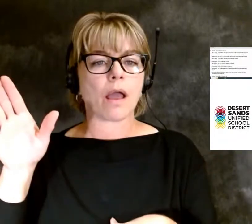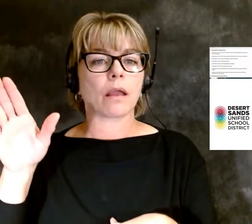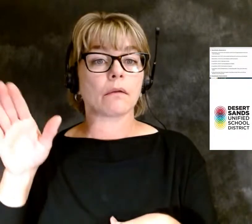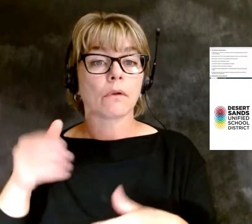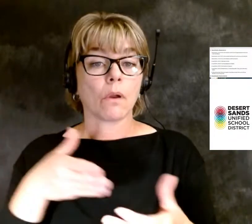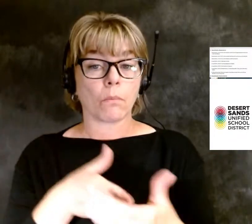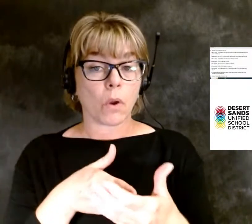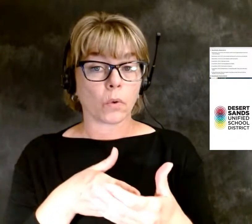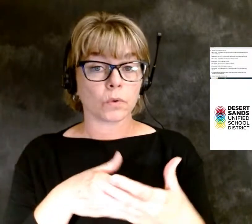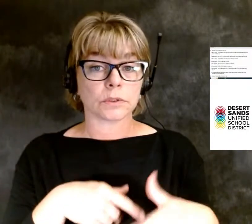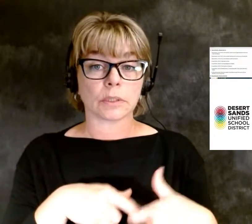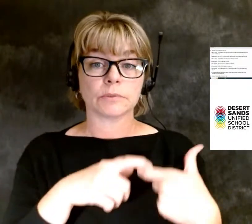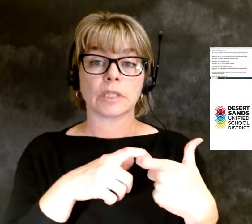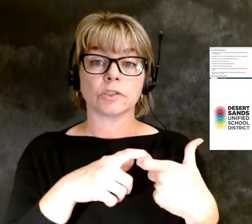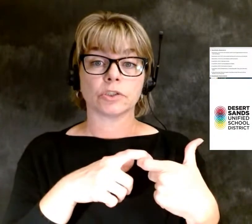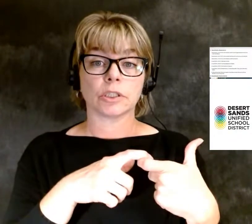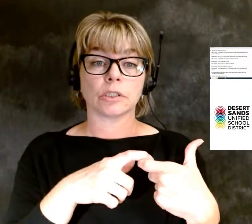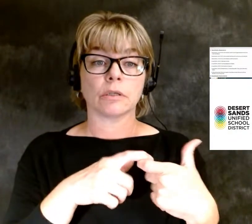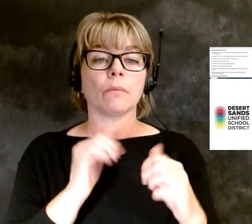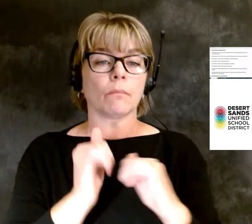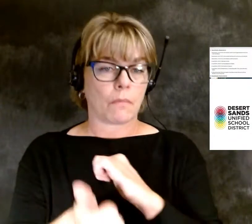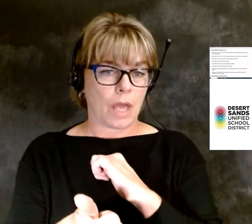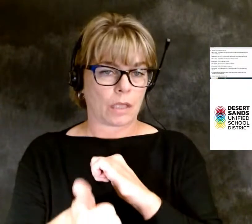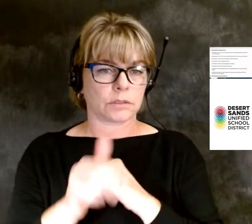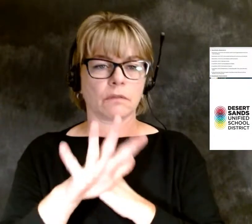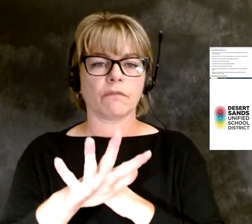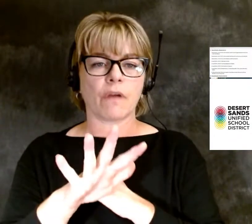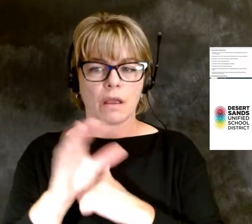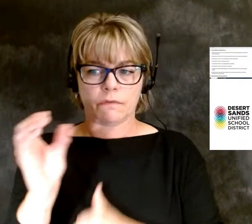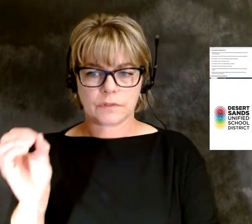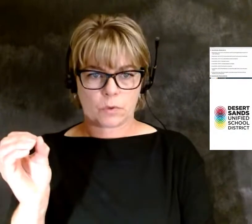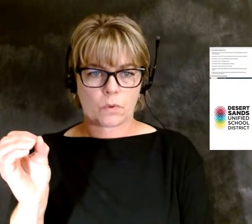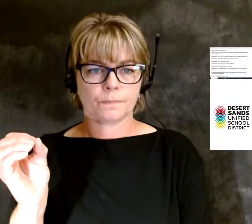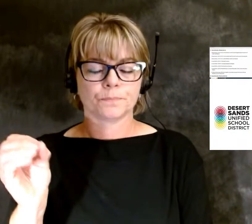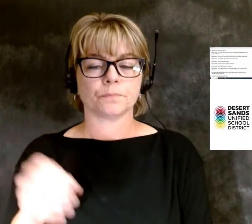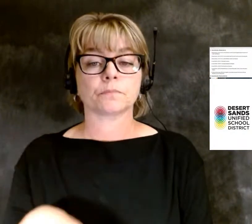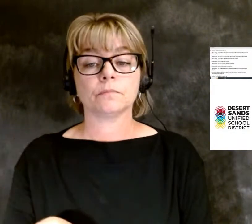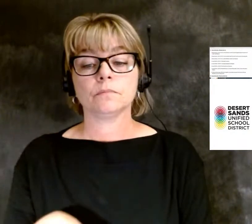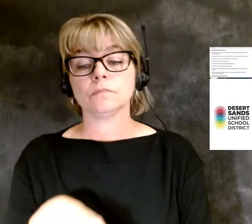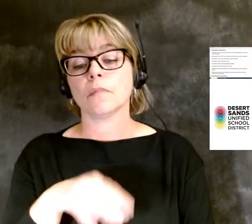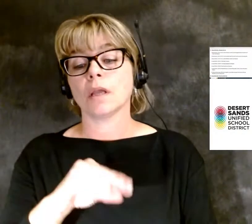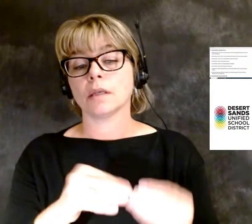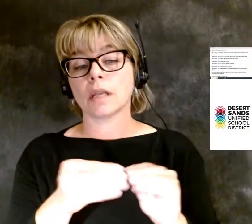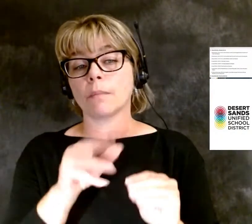Any abstentions? Motion carries 5-0. Resolution number